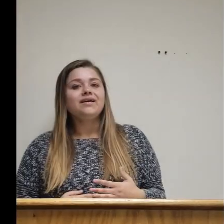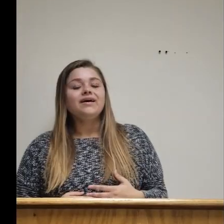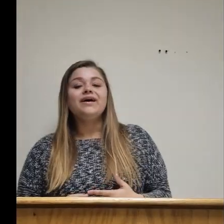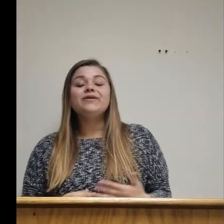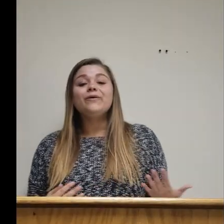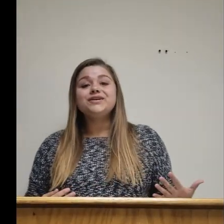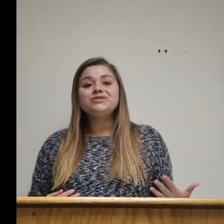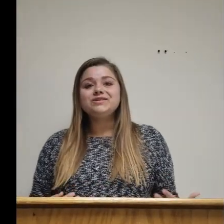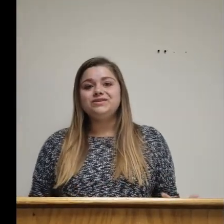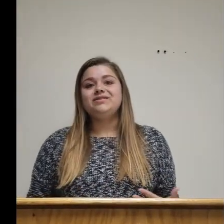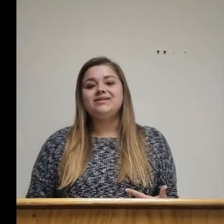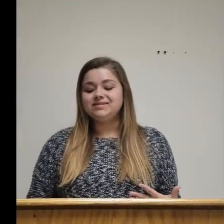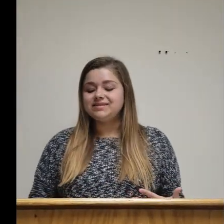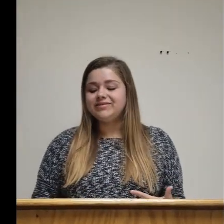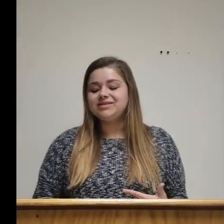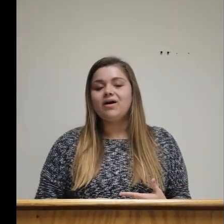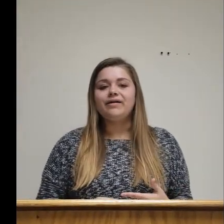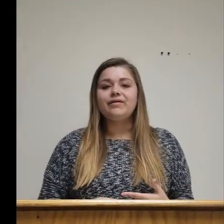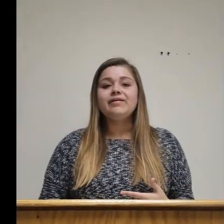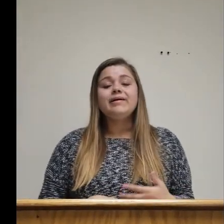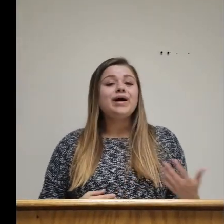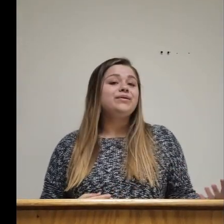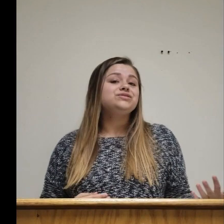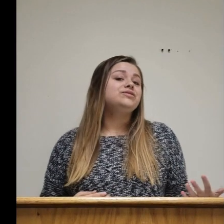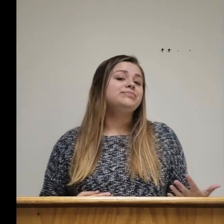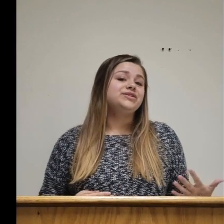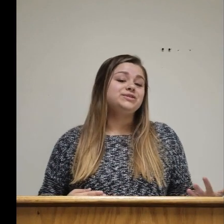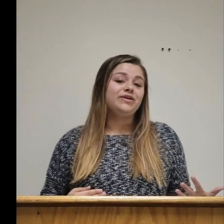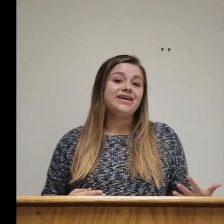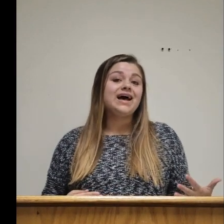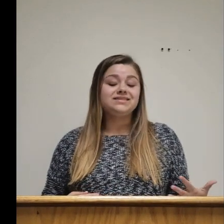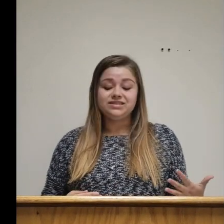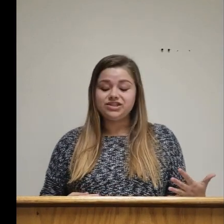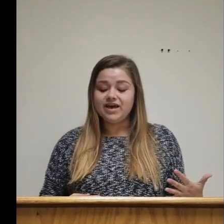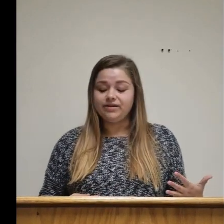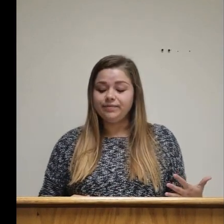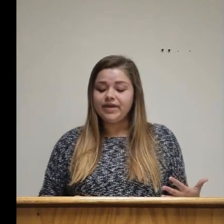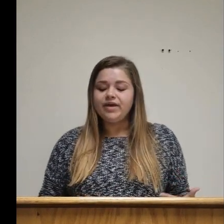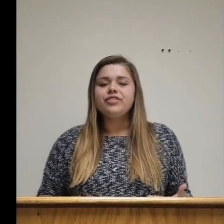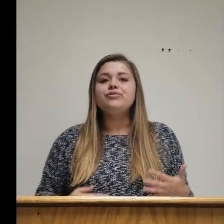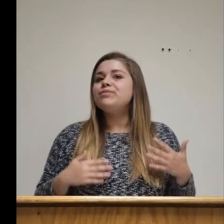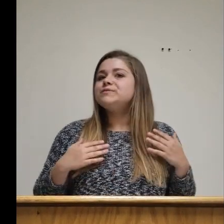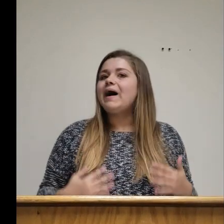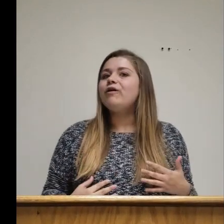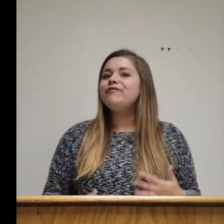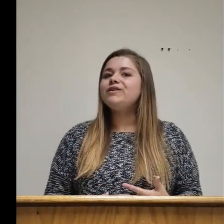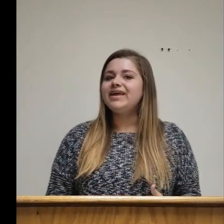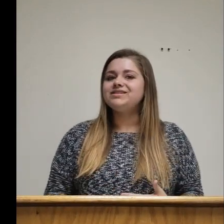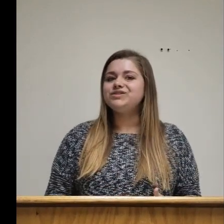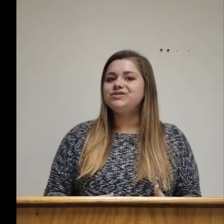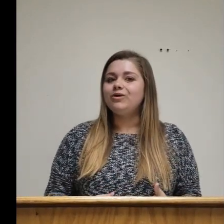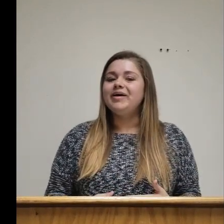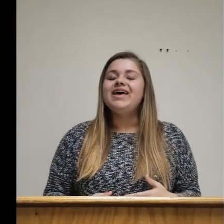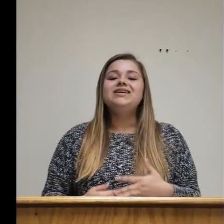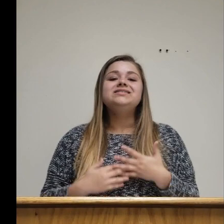orders. According to a 2017 article published through the British Broadcasting Channel, the most powerful